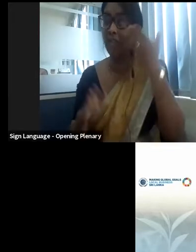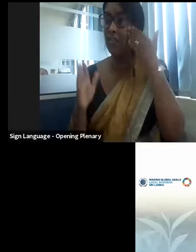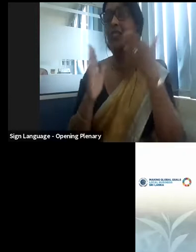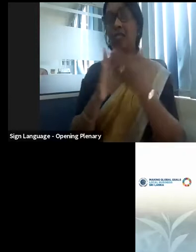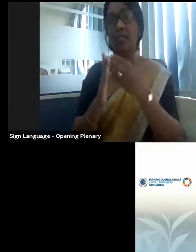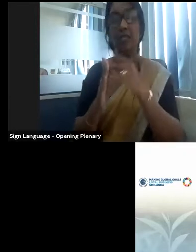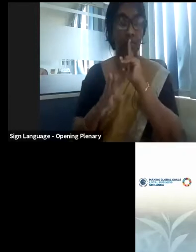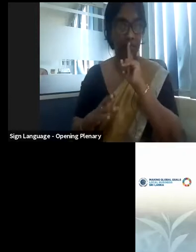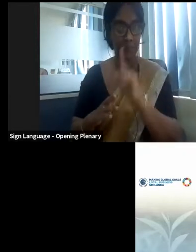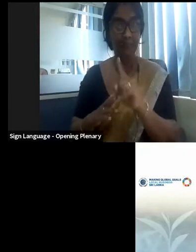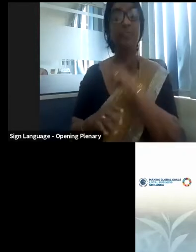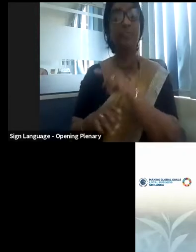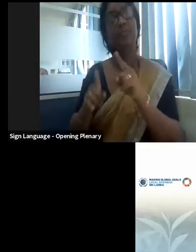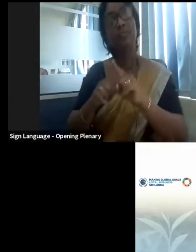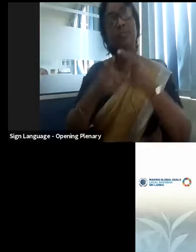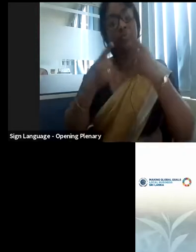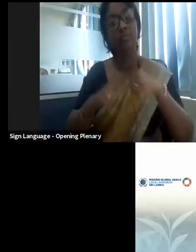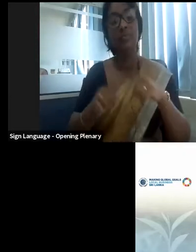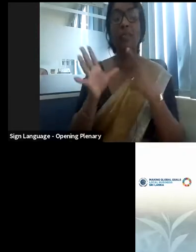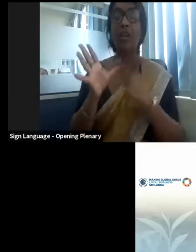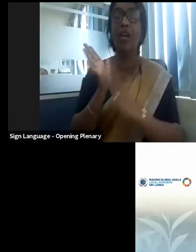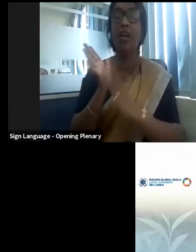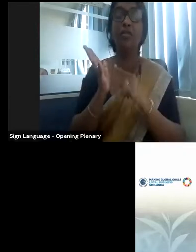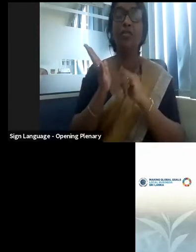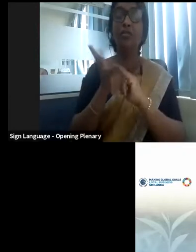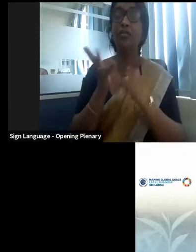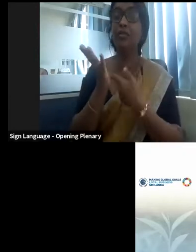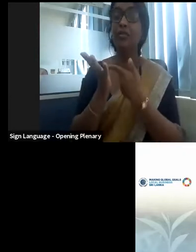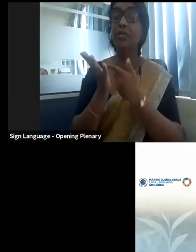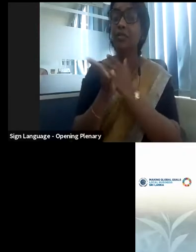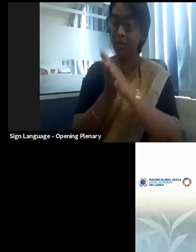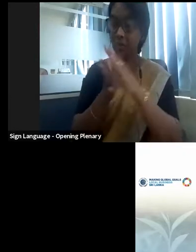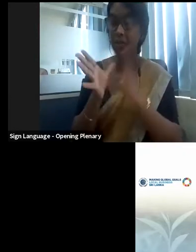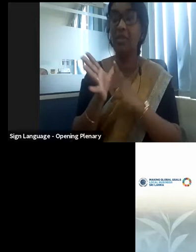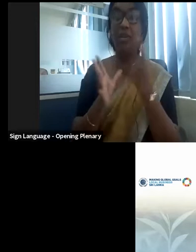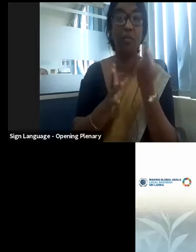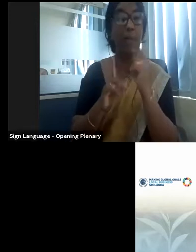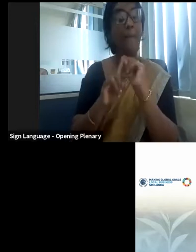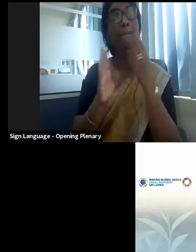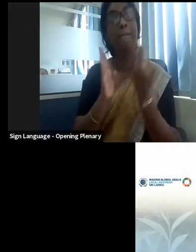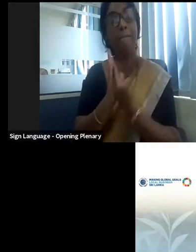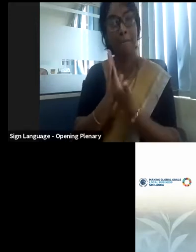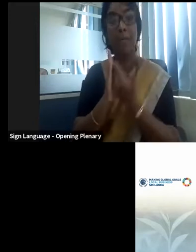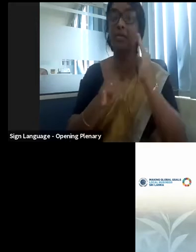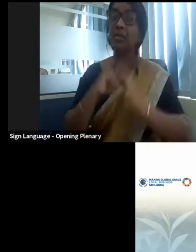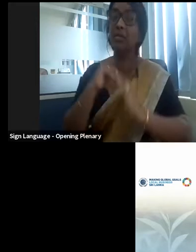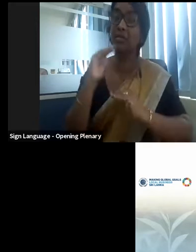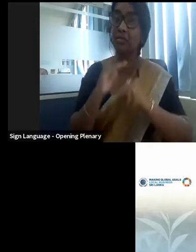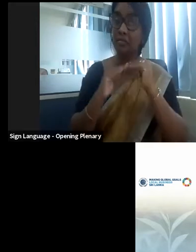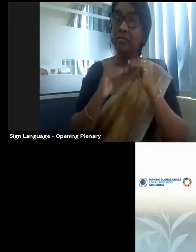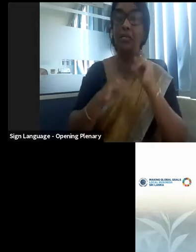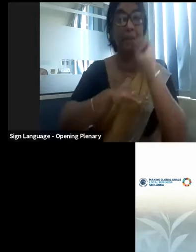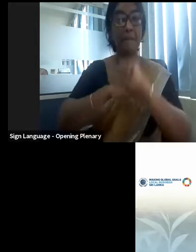Mr. Anusha Palpita, Secretary to the Ministry of Economic Policy and Plan Implementation and Chairman of the Development Lottery